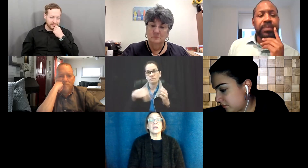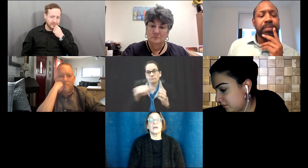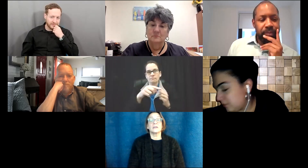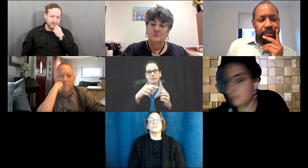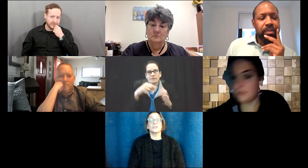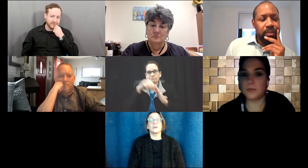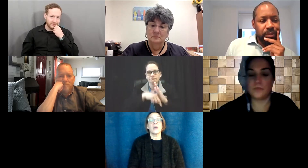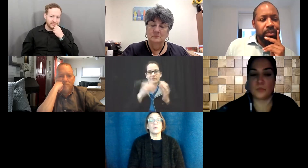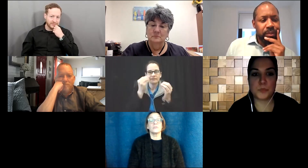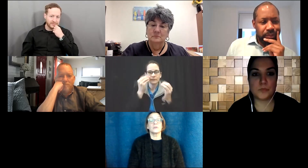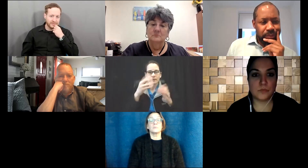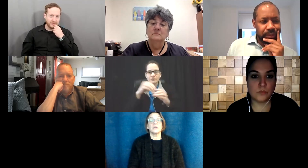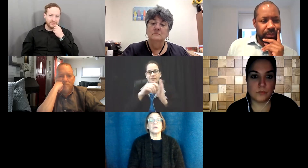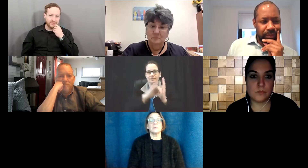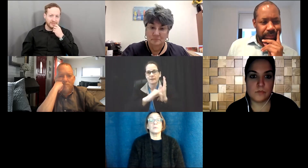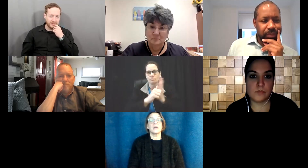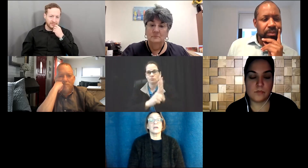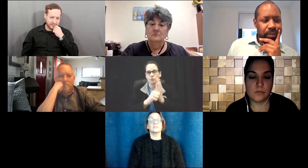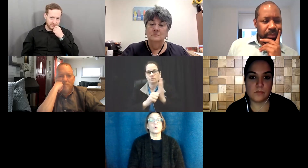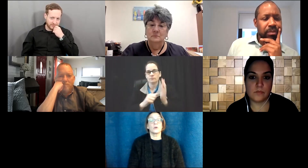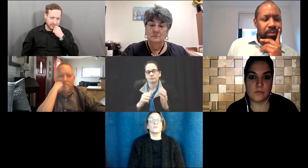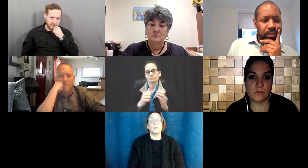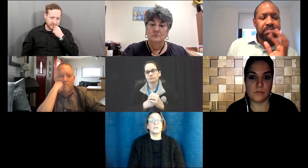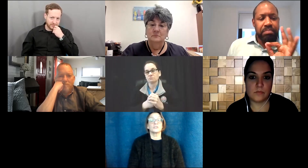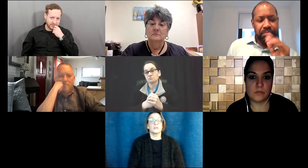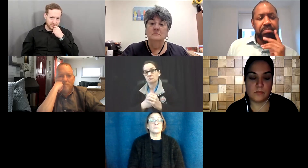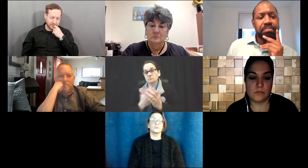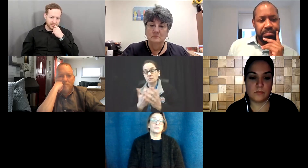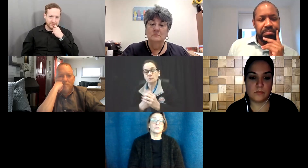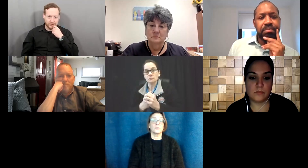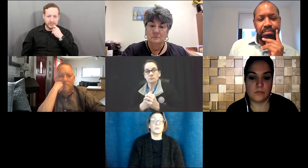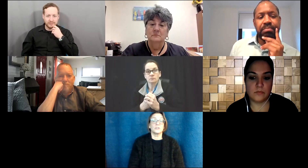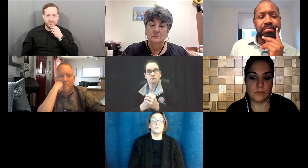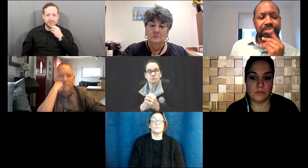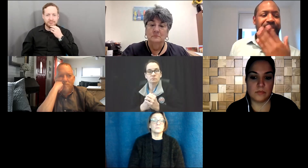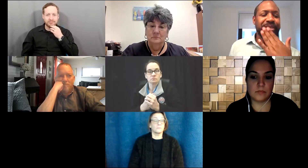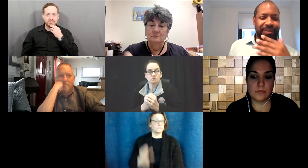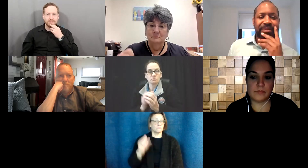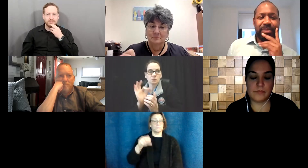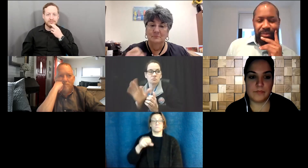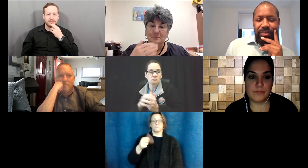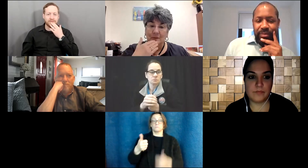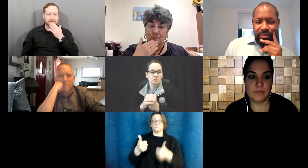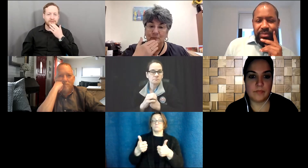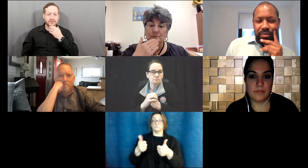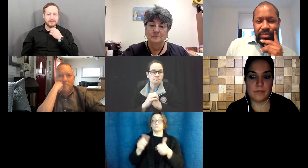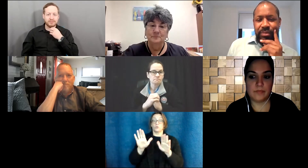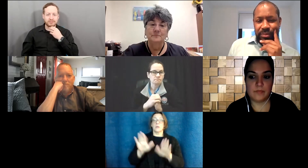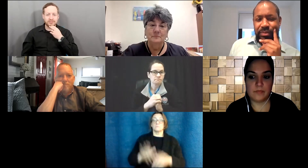that and I can share that with the committee. Maybe that has more information in the brochure that we can use.